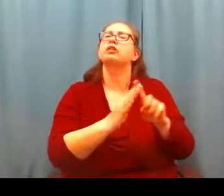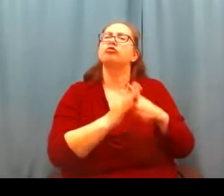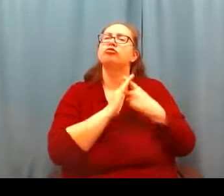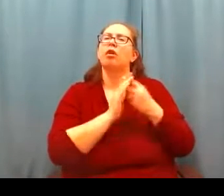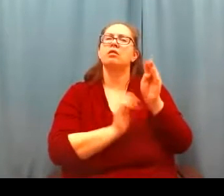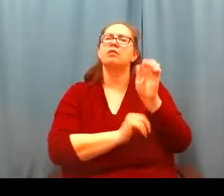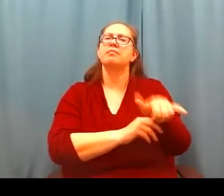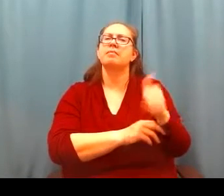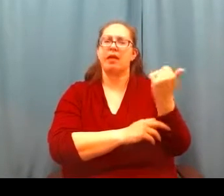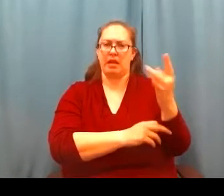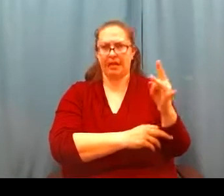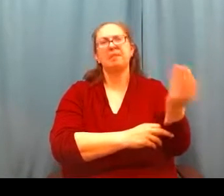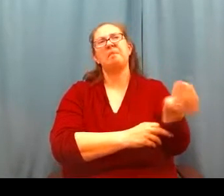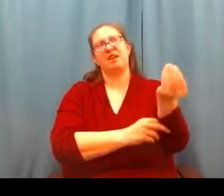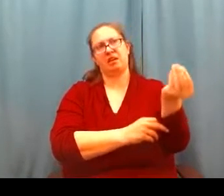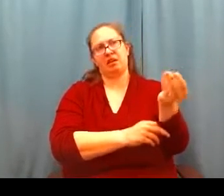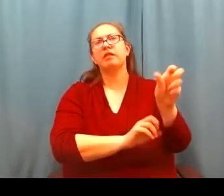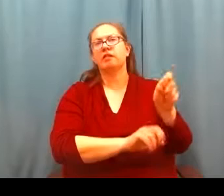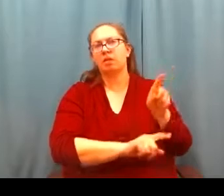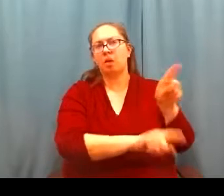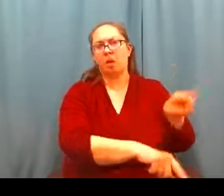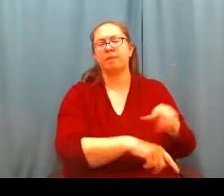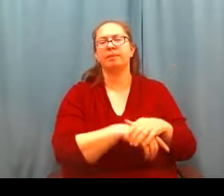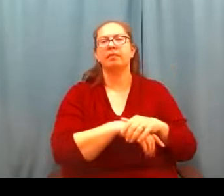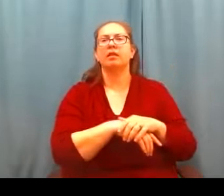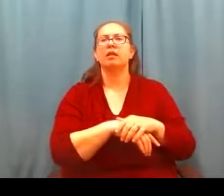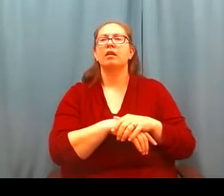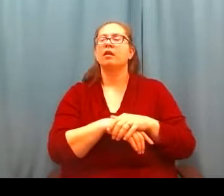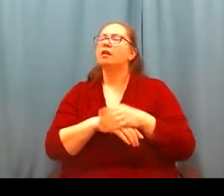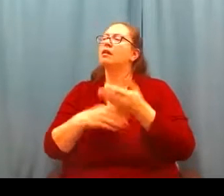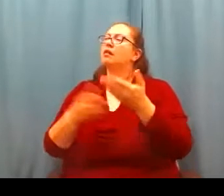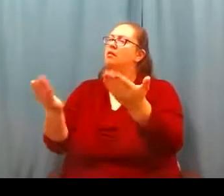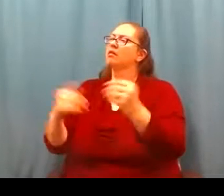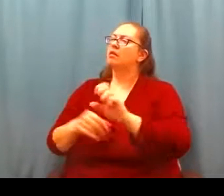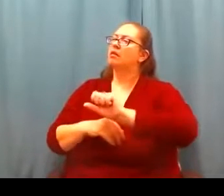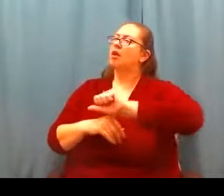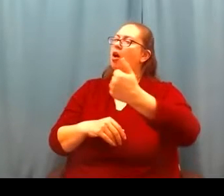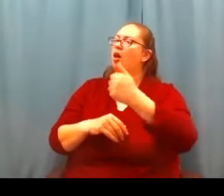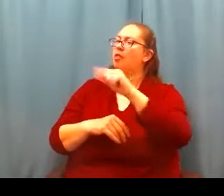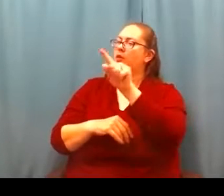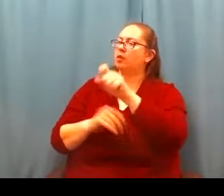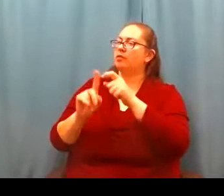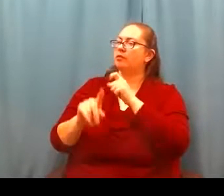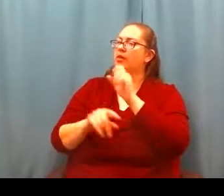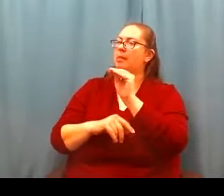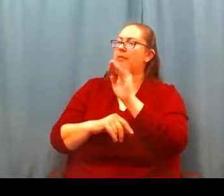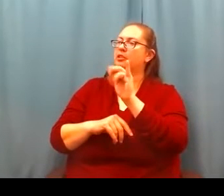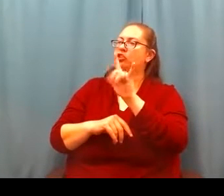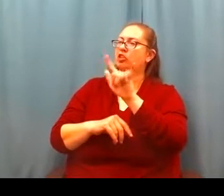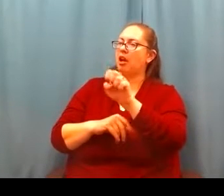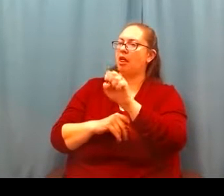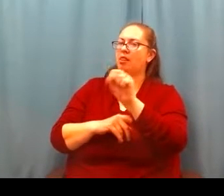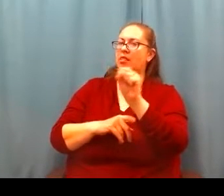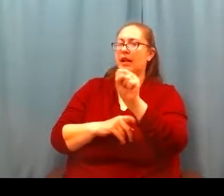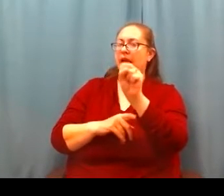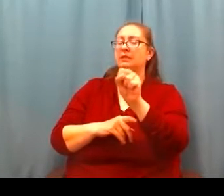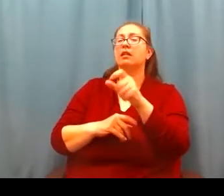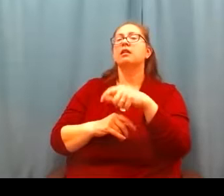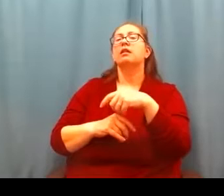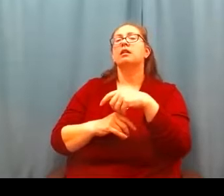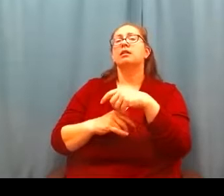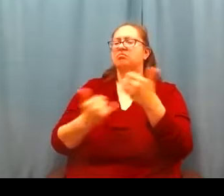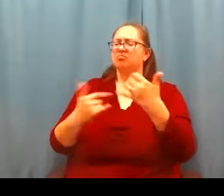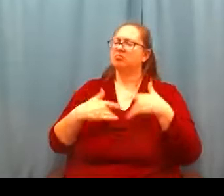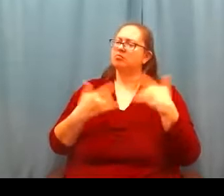Thank you, Mayor. We have another question from Michelle S. of Tower Grove Heights. Can you please speak to the current capacity of contact tracing